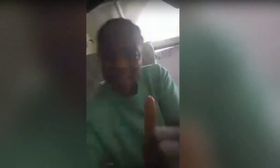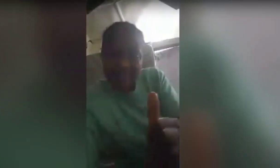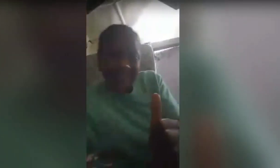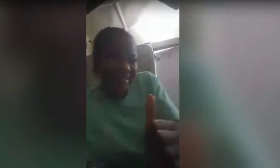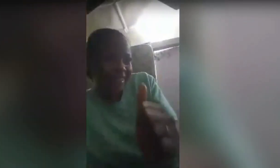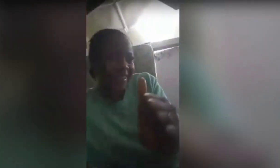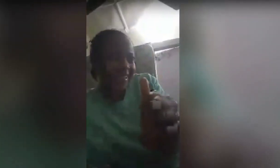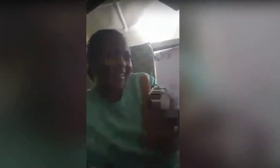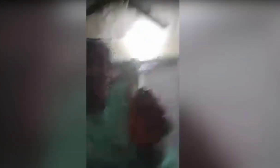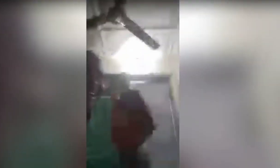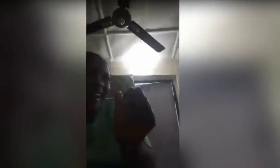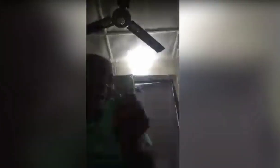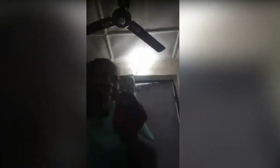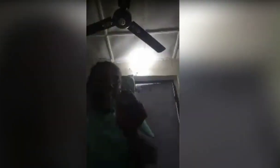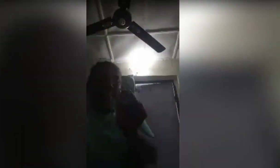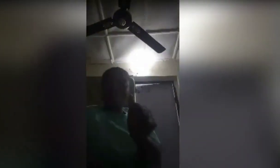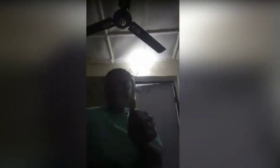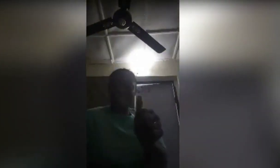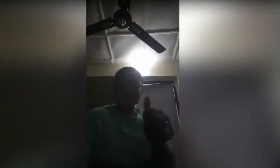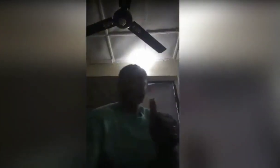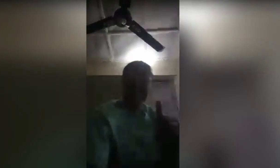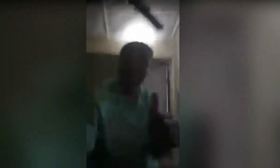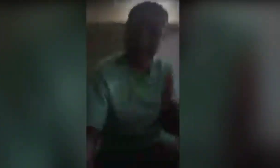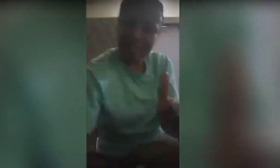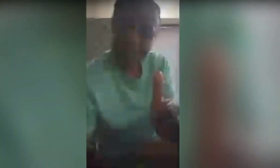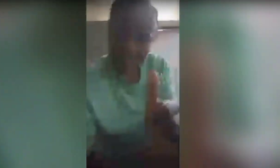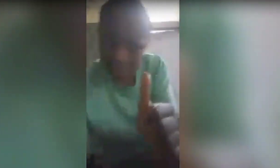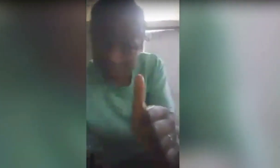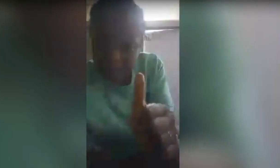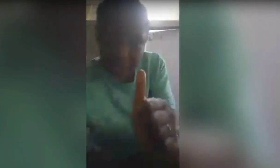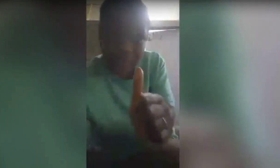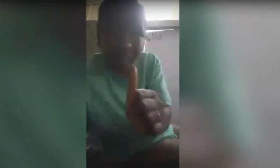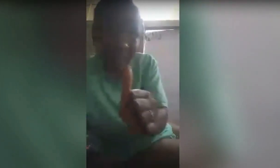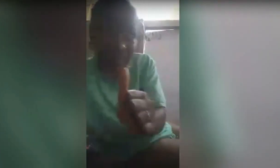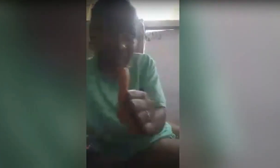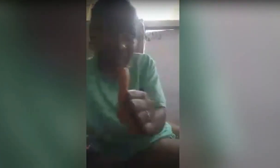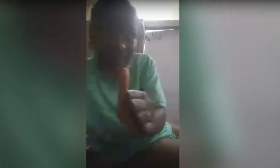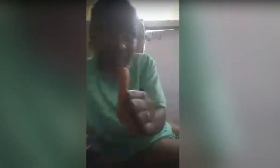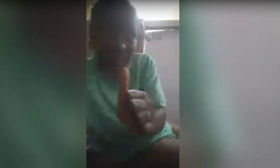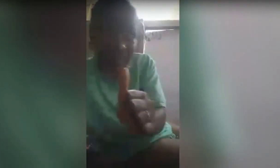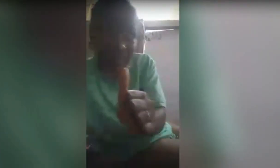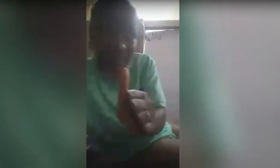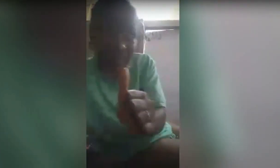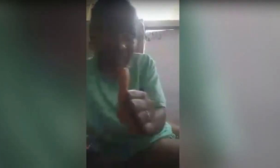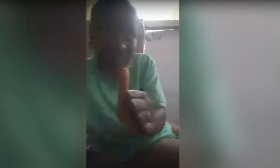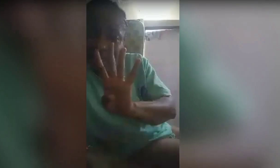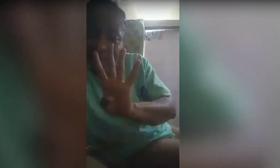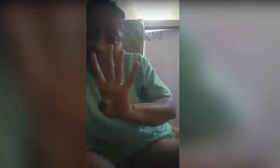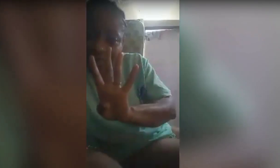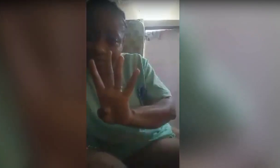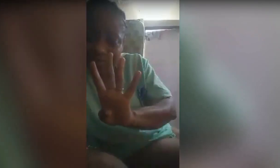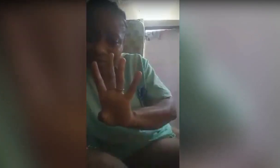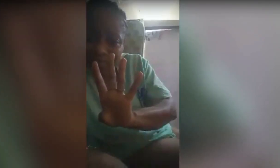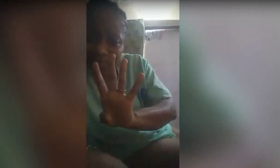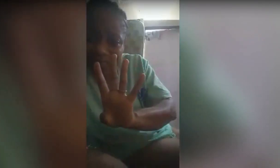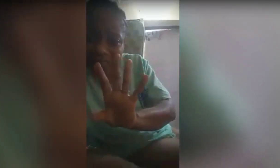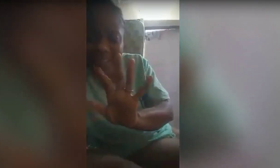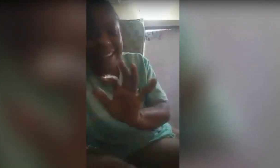got this. Okay. What is that? What is that? And this is